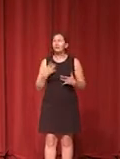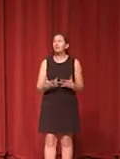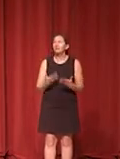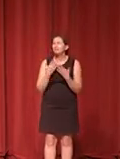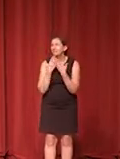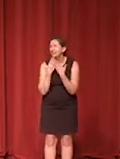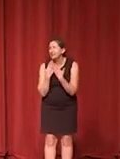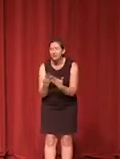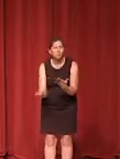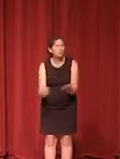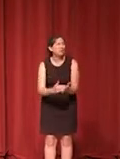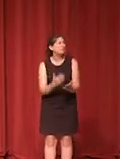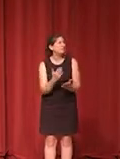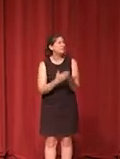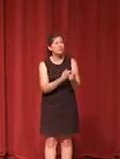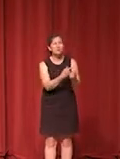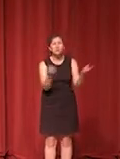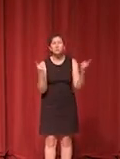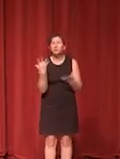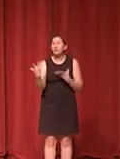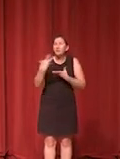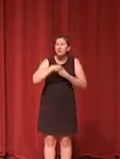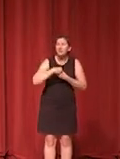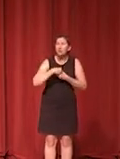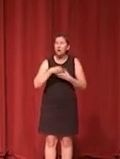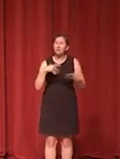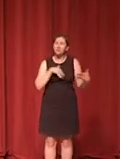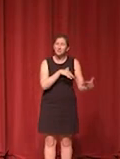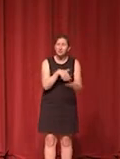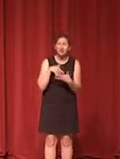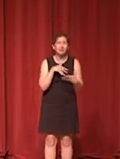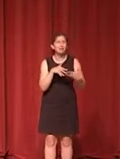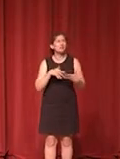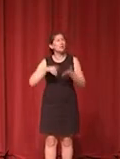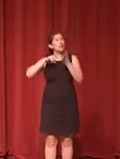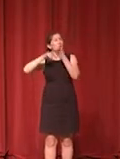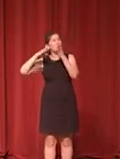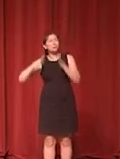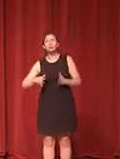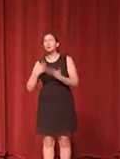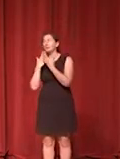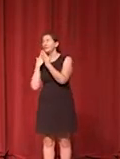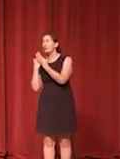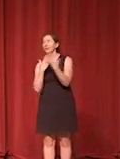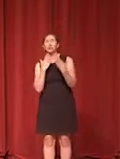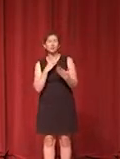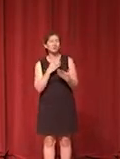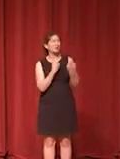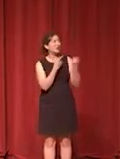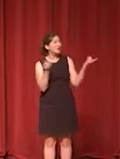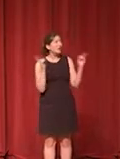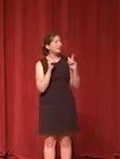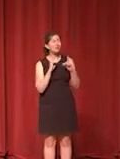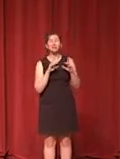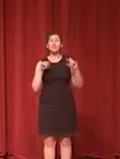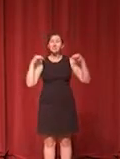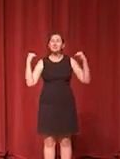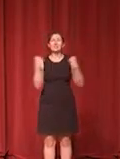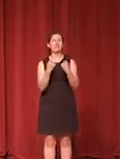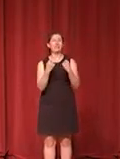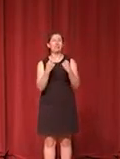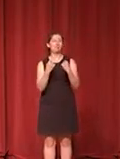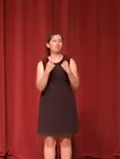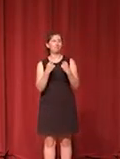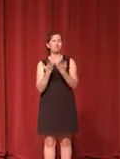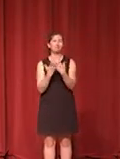who were part of these groundbreaking studies, the investigators. This is really a team effort. And so that's one thing we're really thankful for